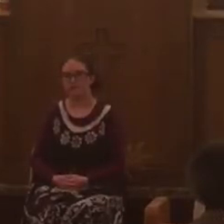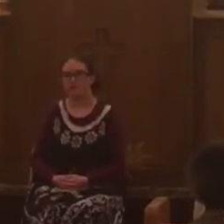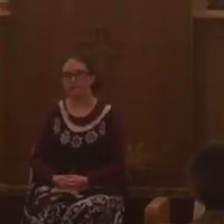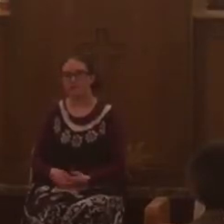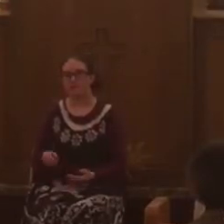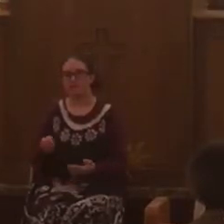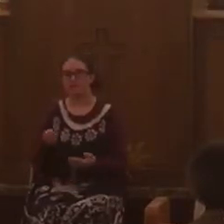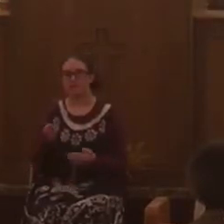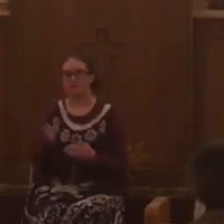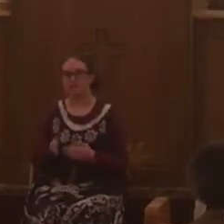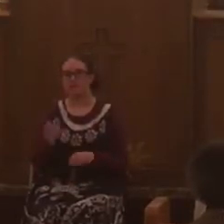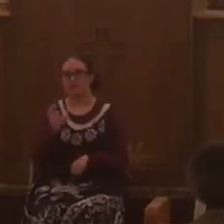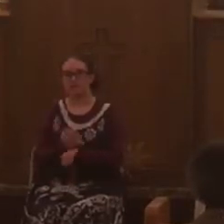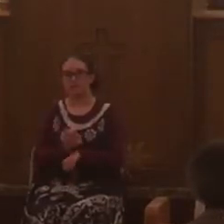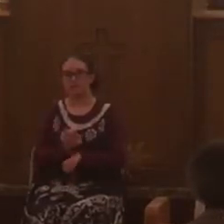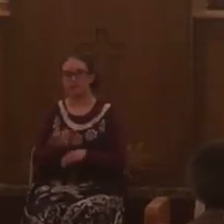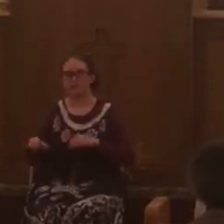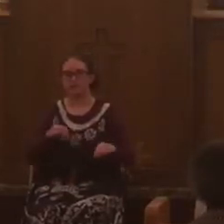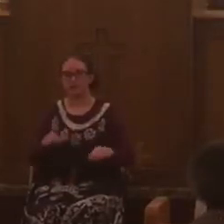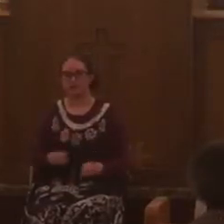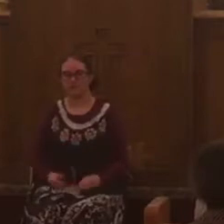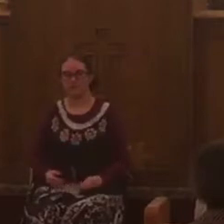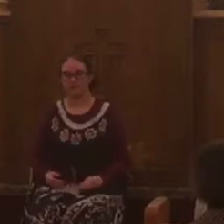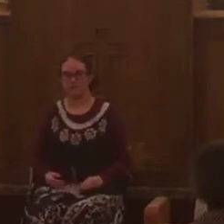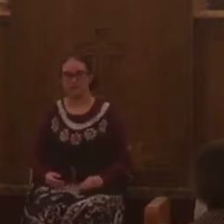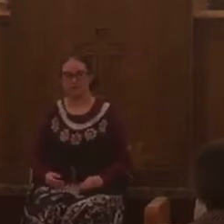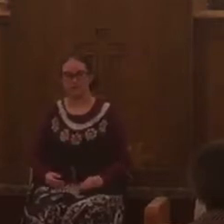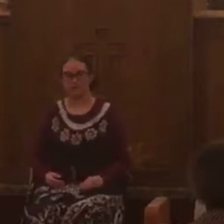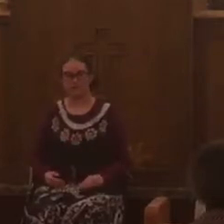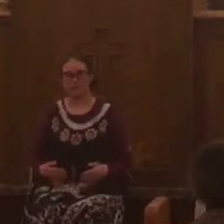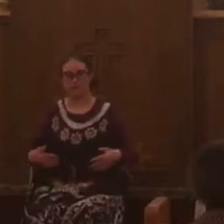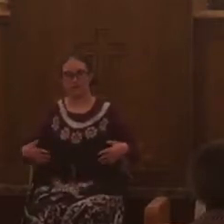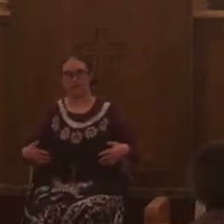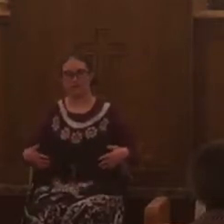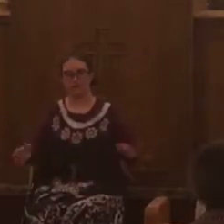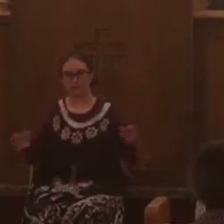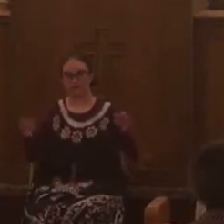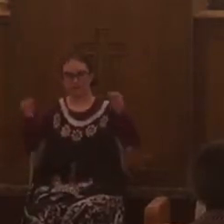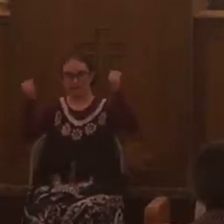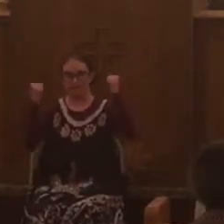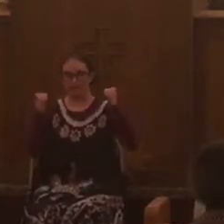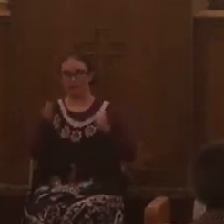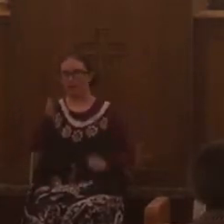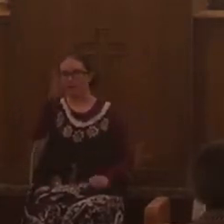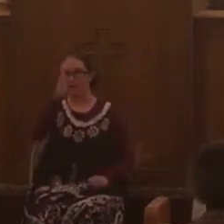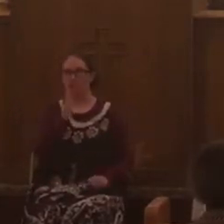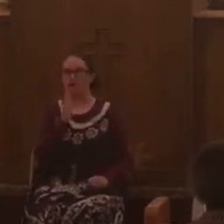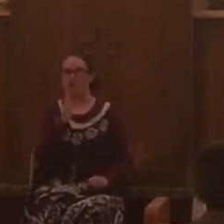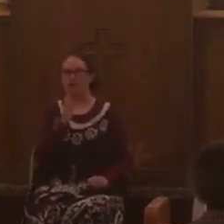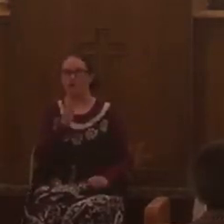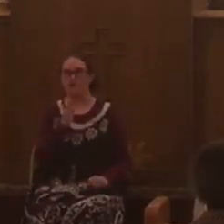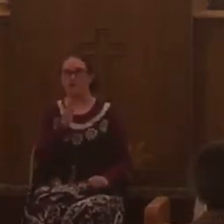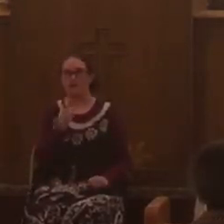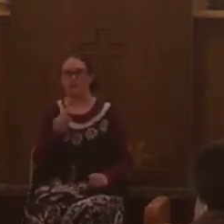we're ever going to see revival here. It's going to come after the fact, church.